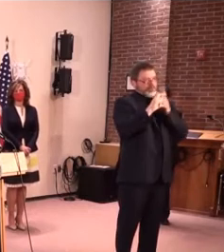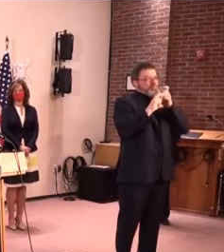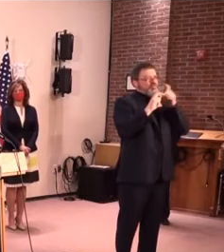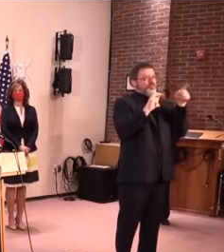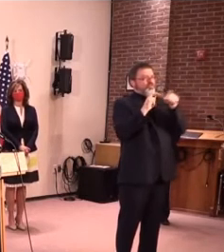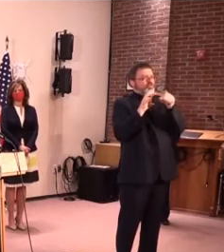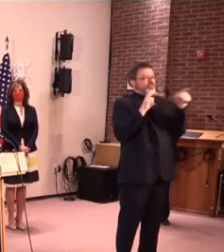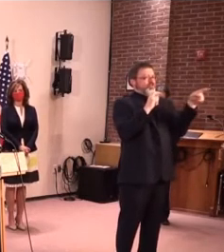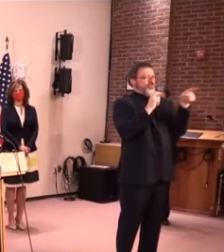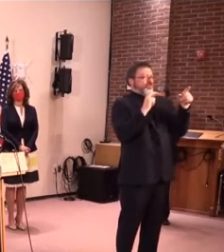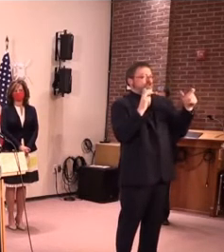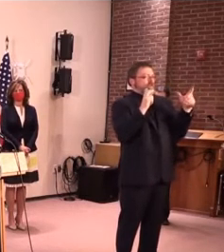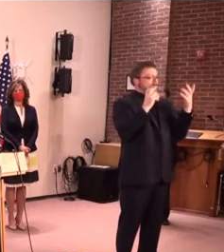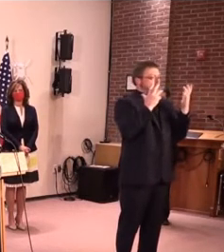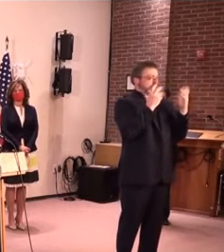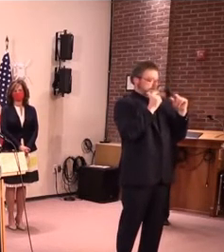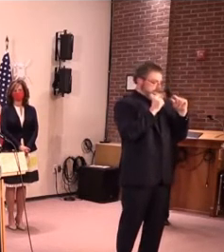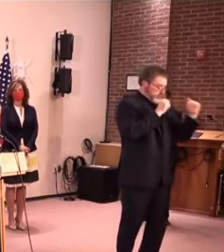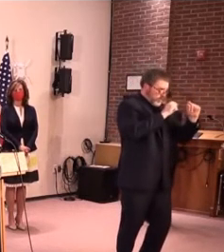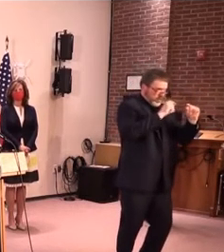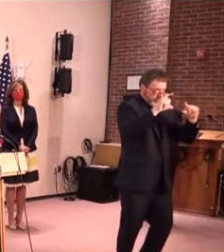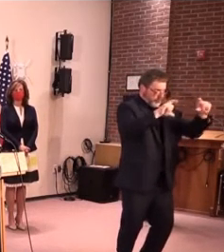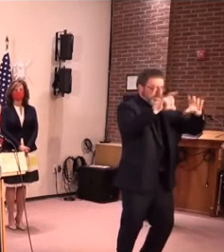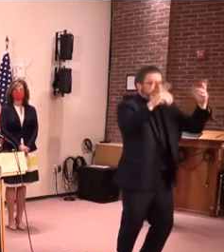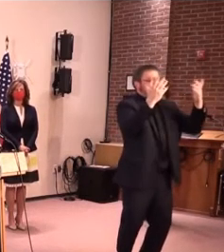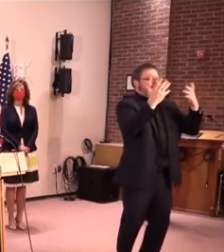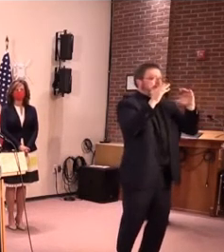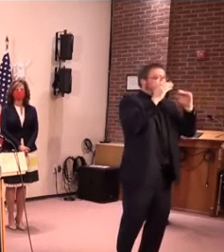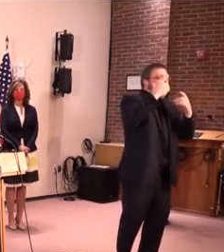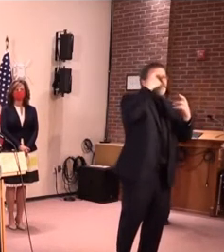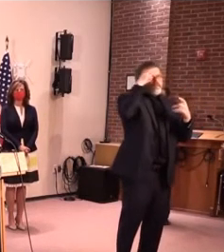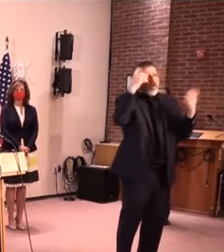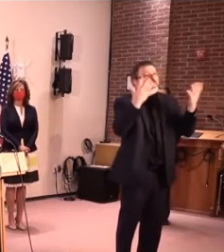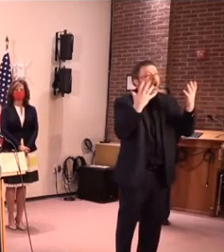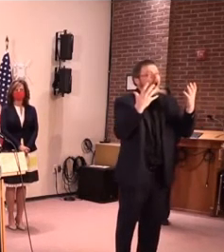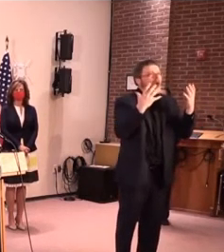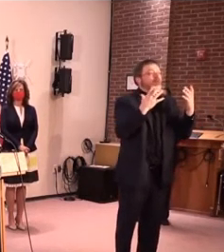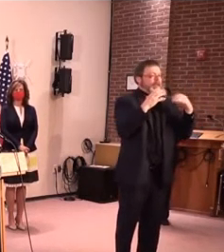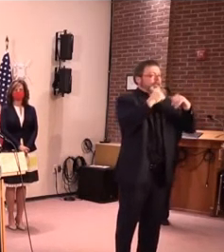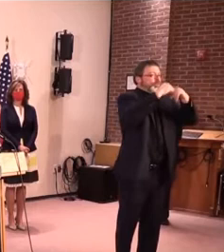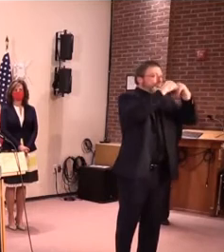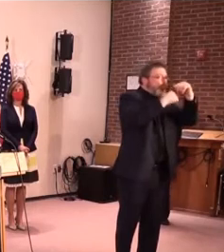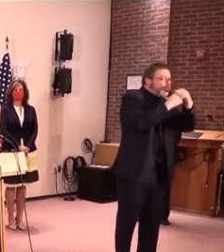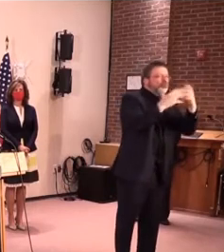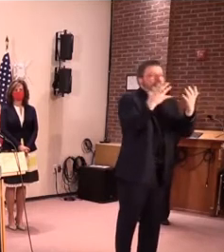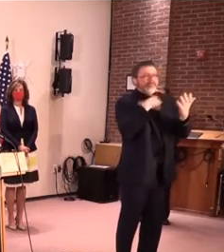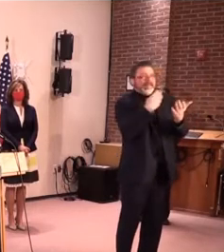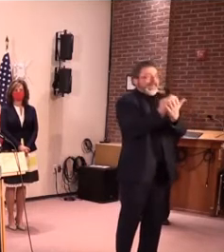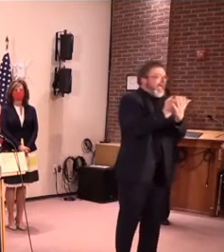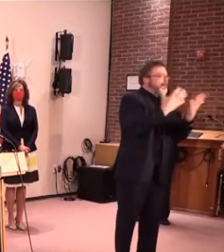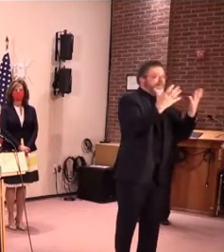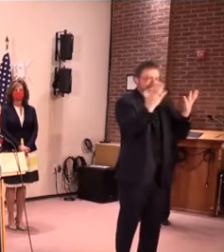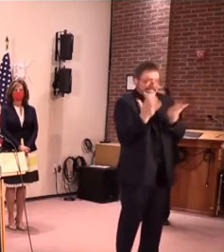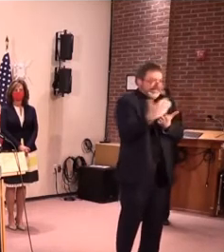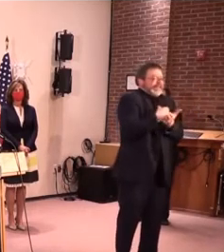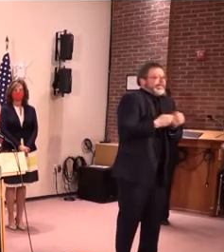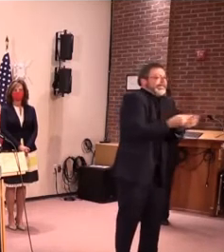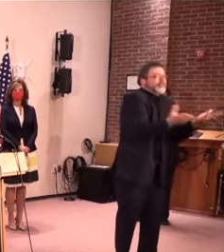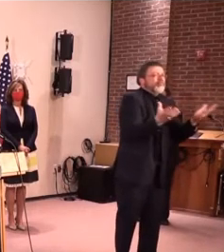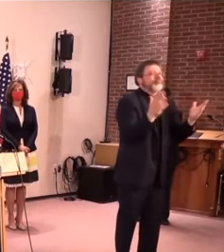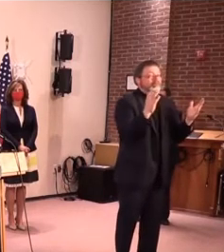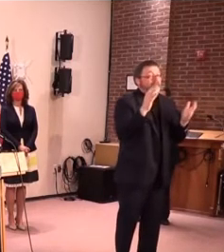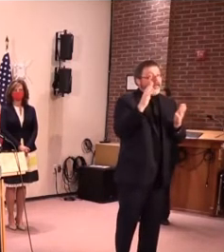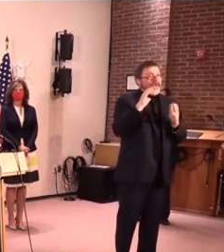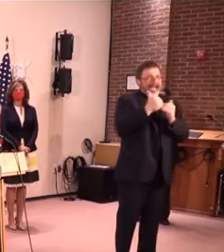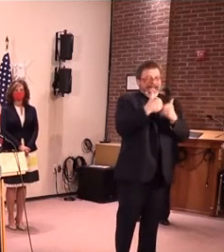and to preserve the economic infrastructure that is the very backbone of Vermont's cities and towns. I want to thank Congress